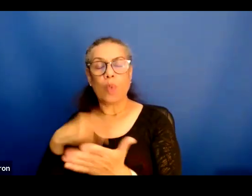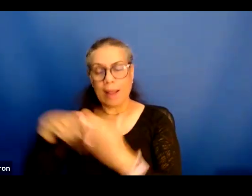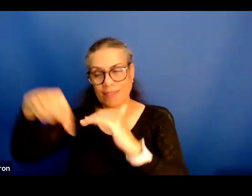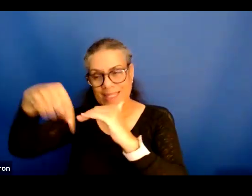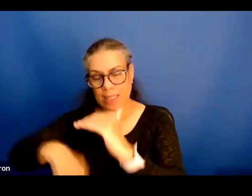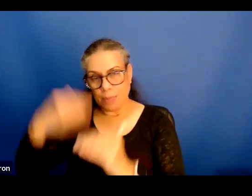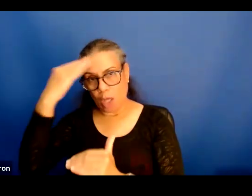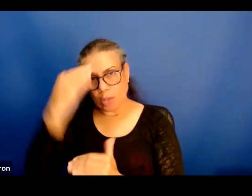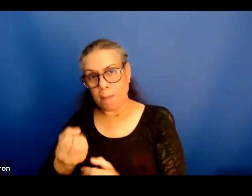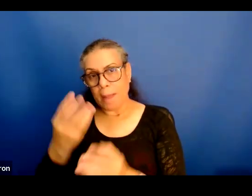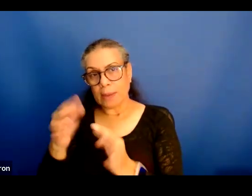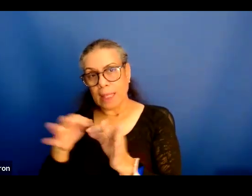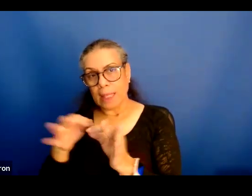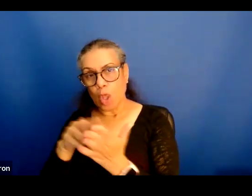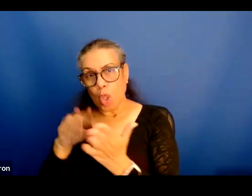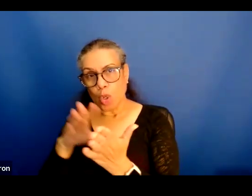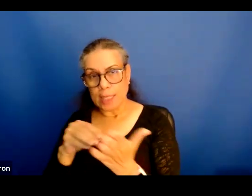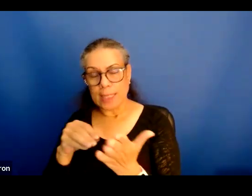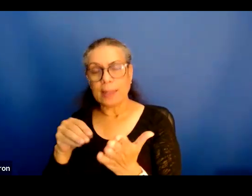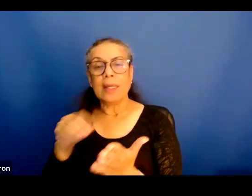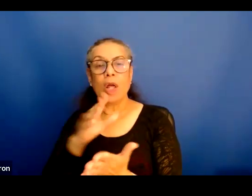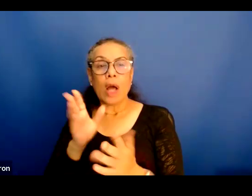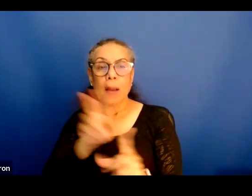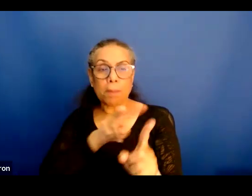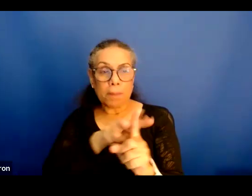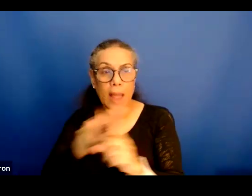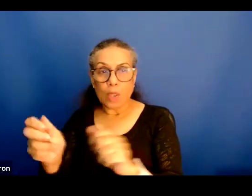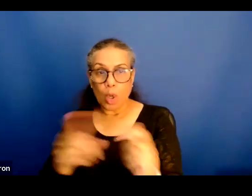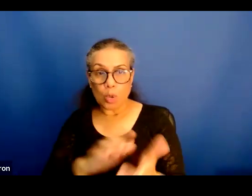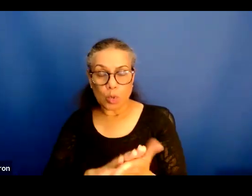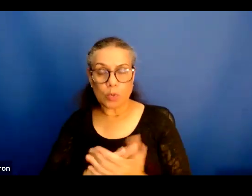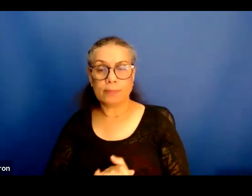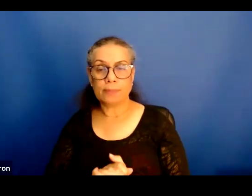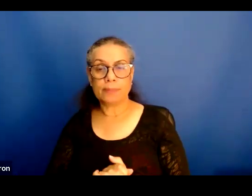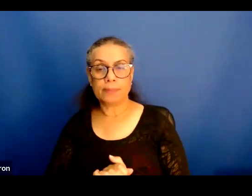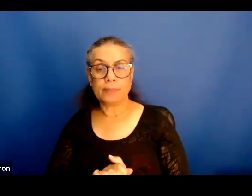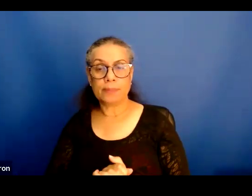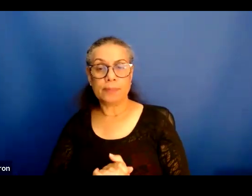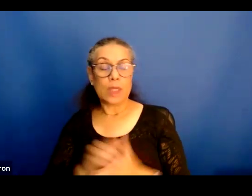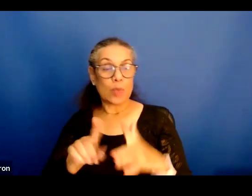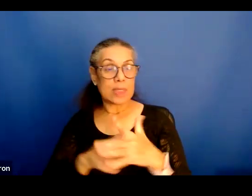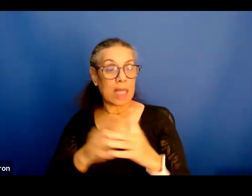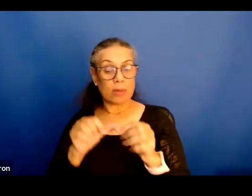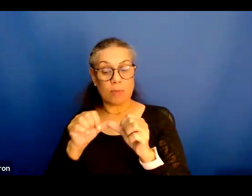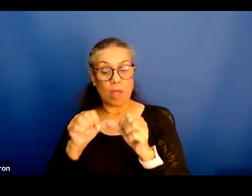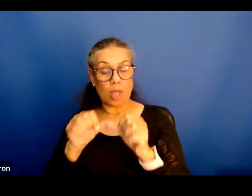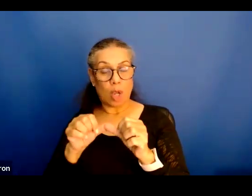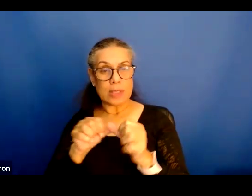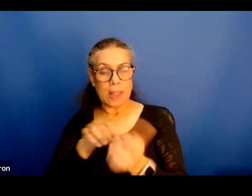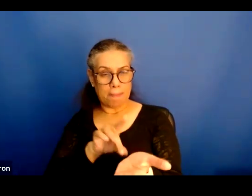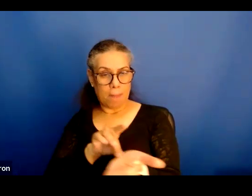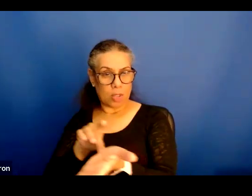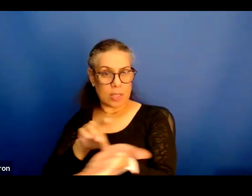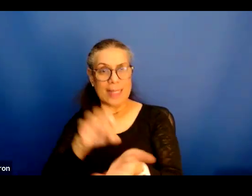knowledge of multilingual learner pedagogy across schools. We are implementing ongoing progress monitoring of